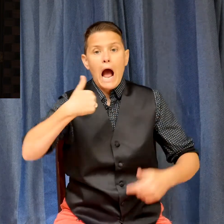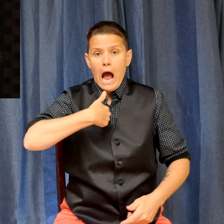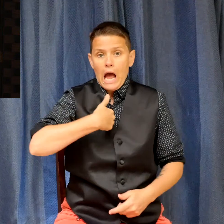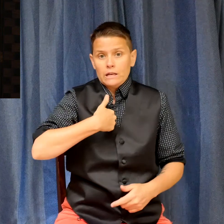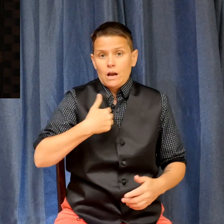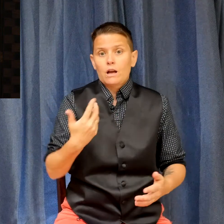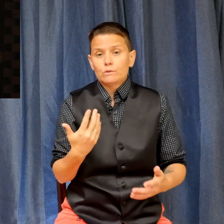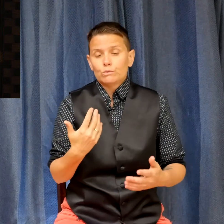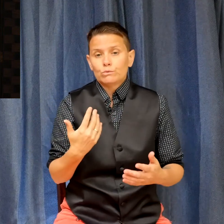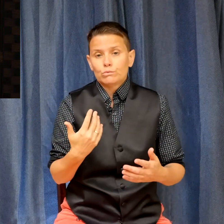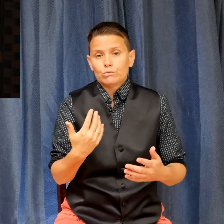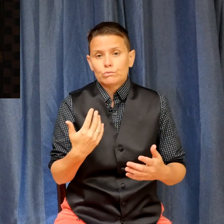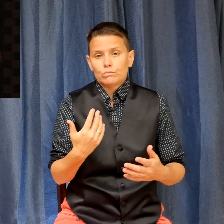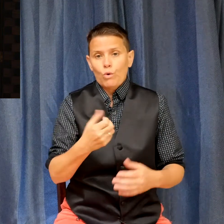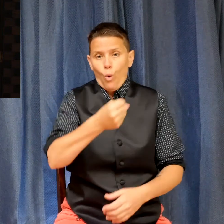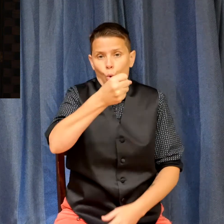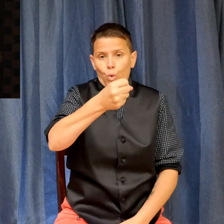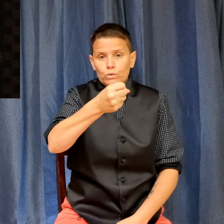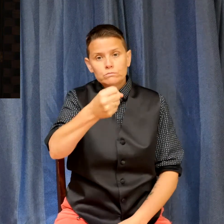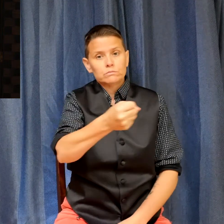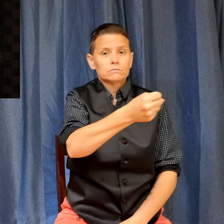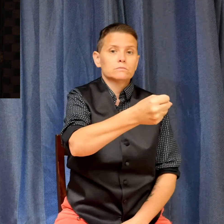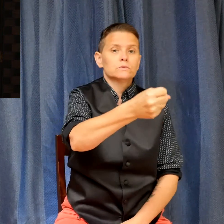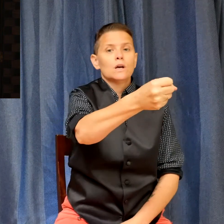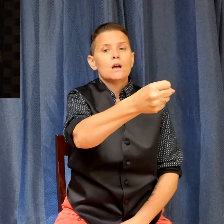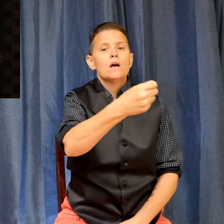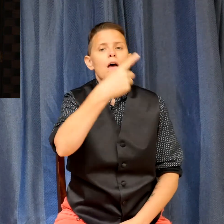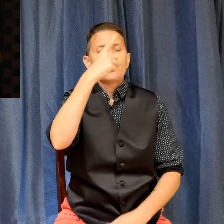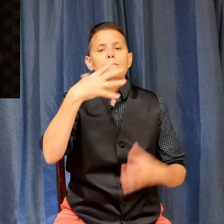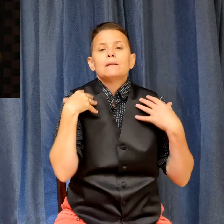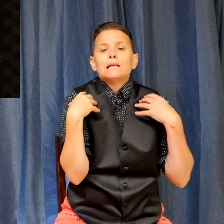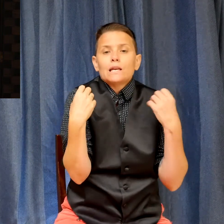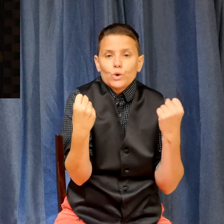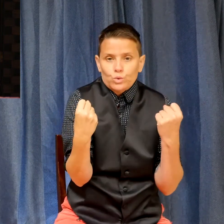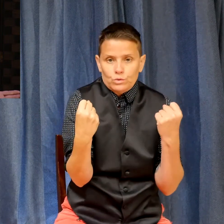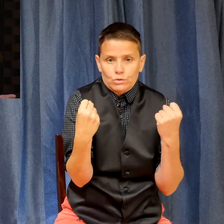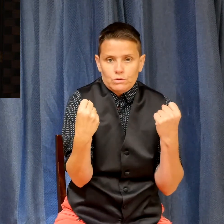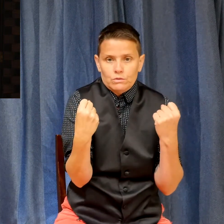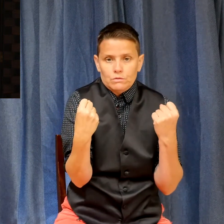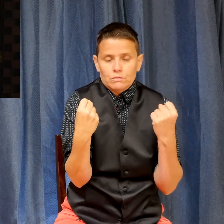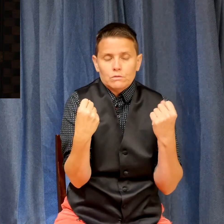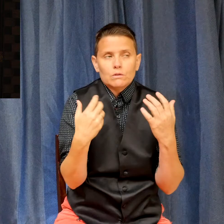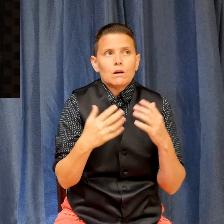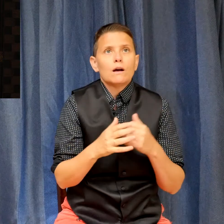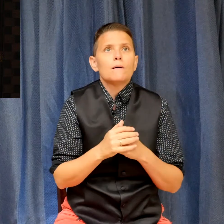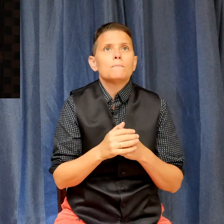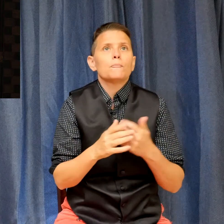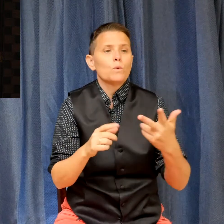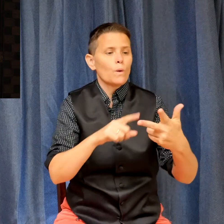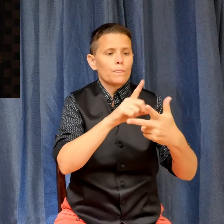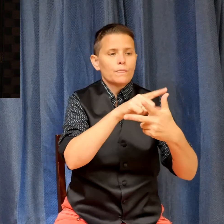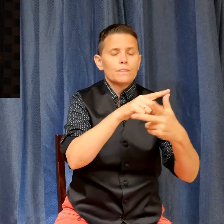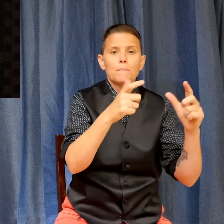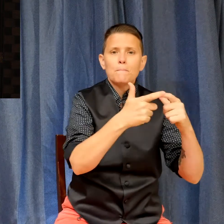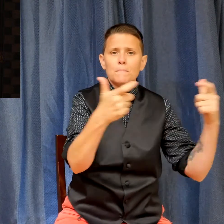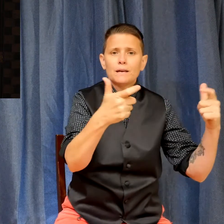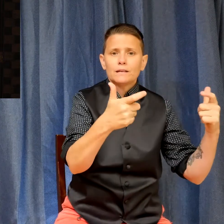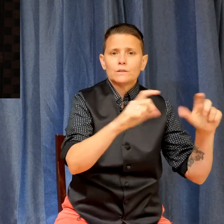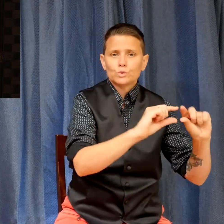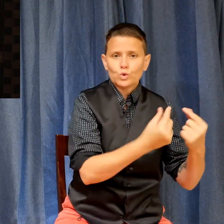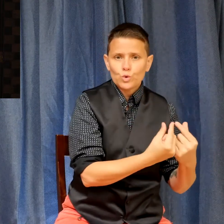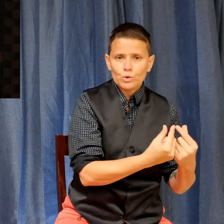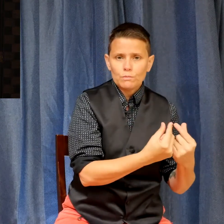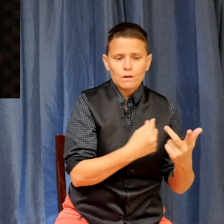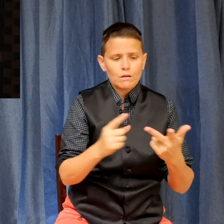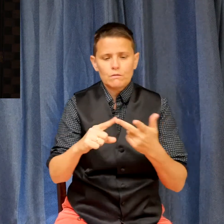have been healed from their multiple myeloma or their leukemia. Well, the biggest group was the red. Wow. The smallest group was